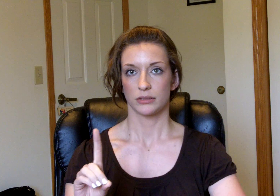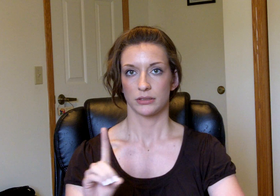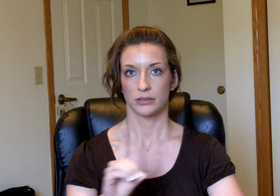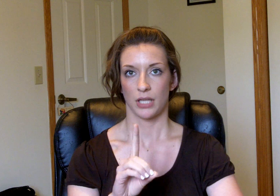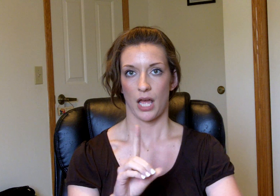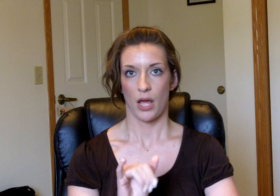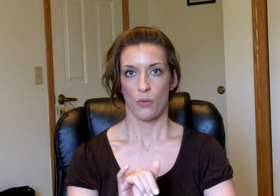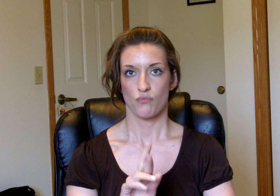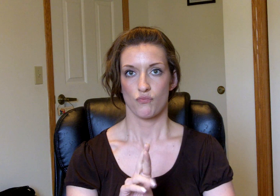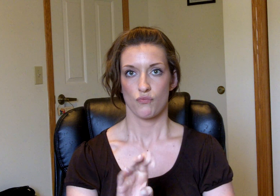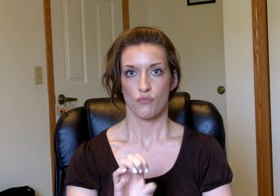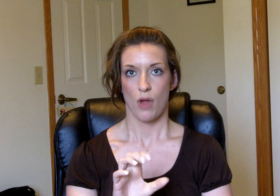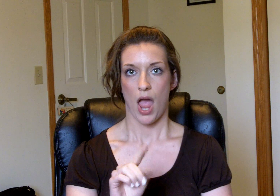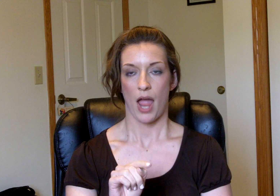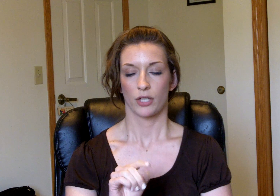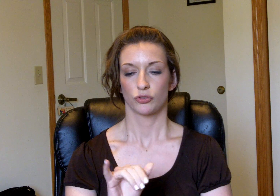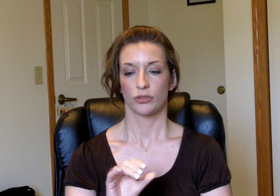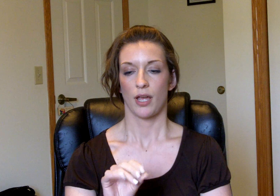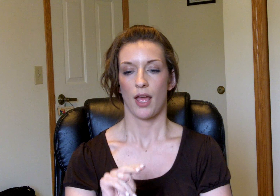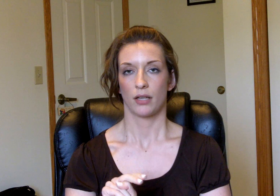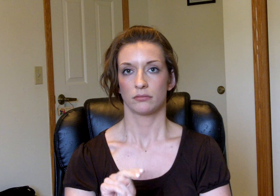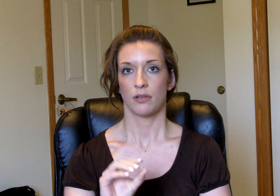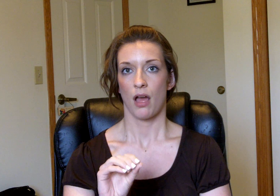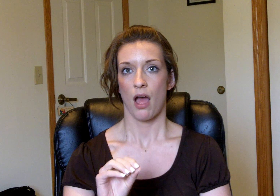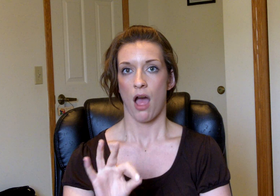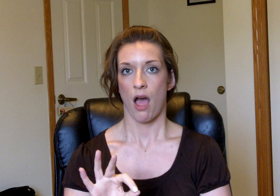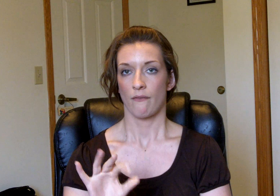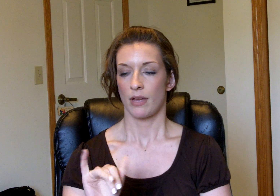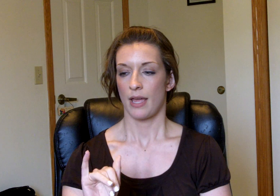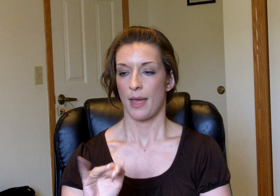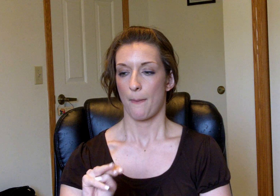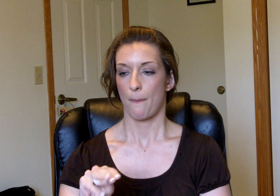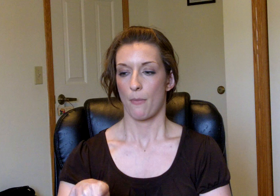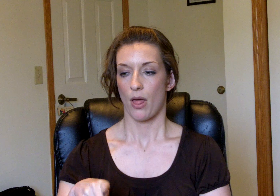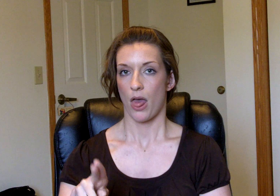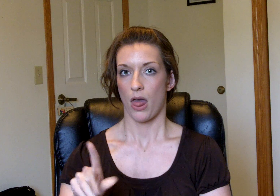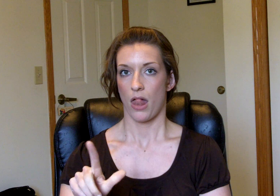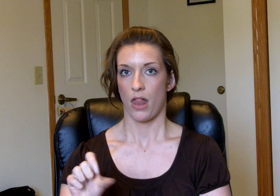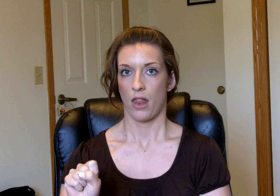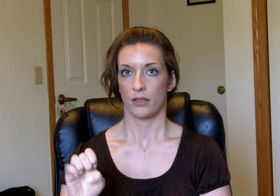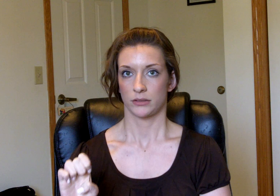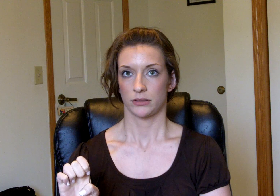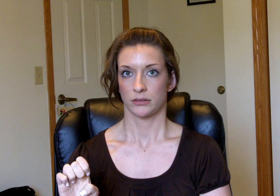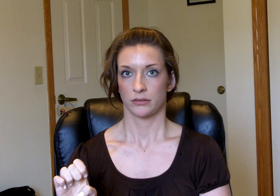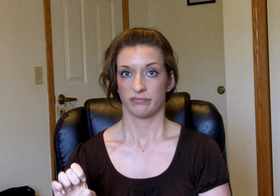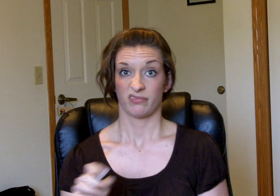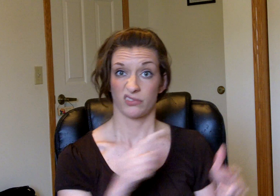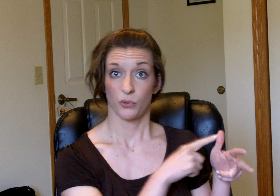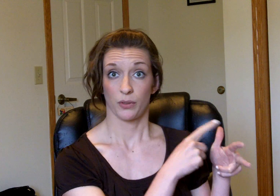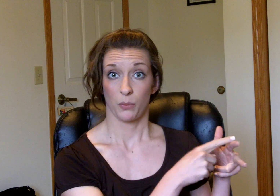And then just superimpose these 3 words on that arrow. Near the top of the page, put dendrite.